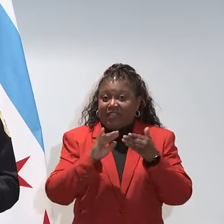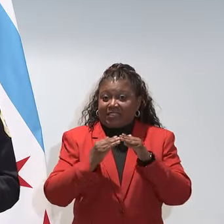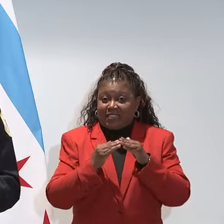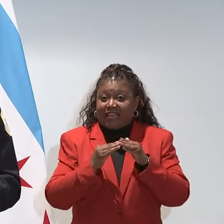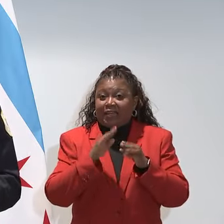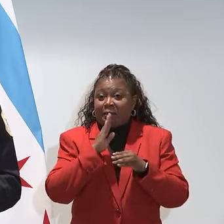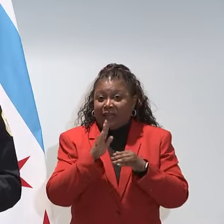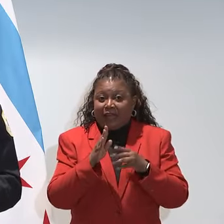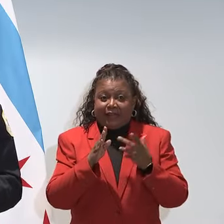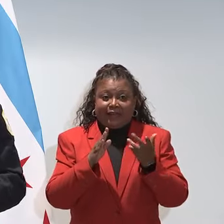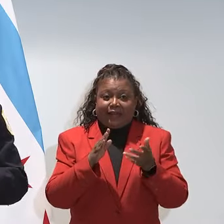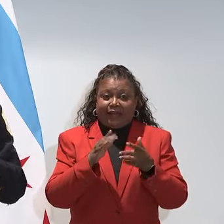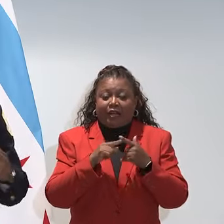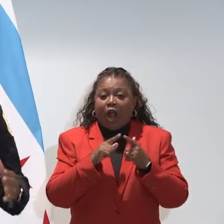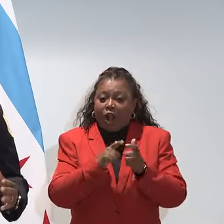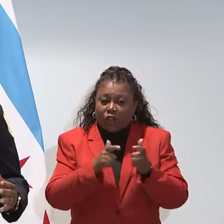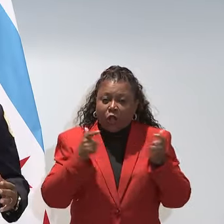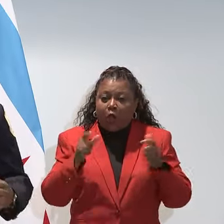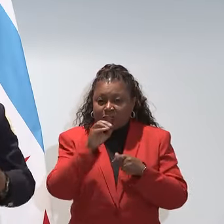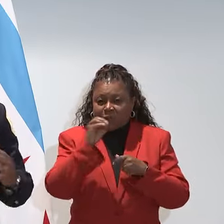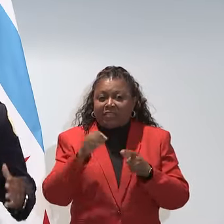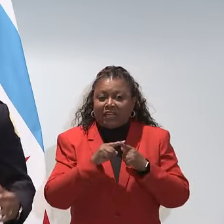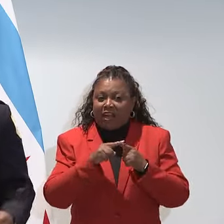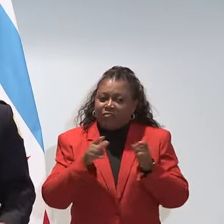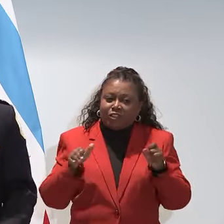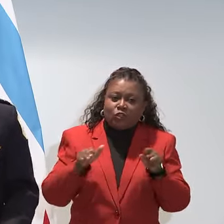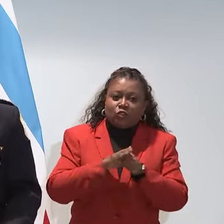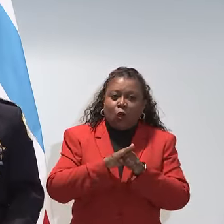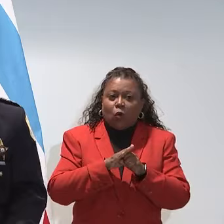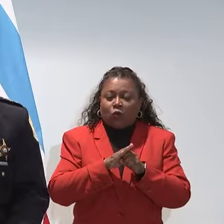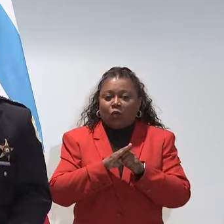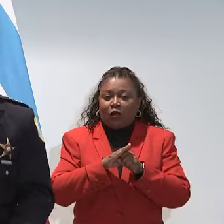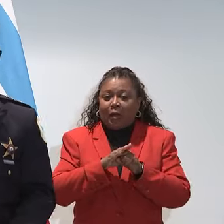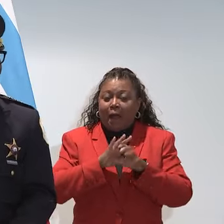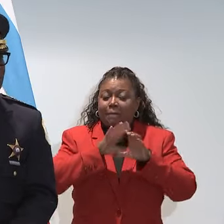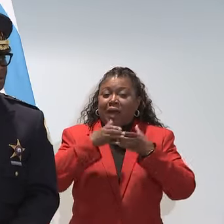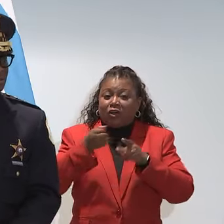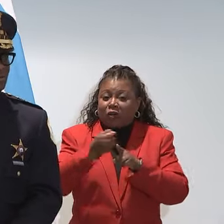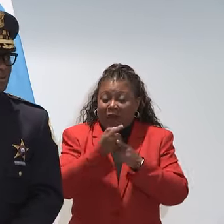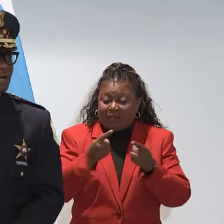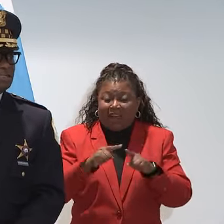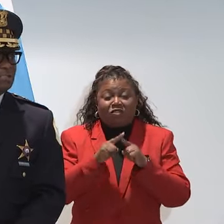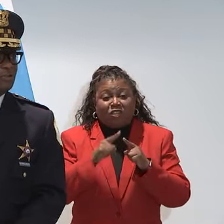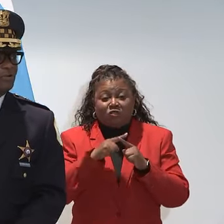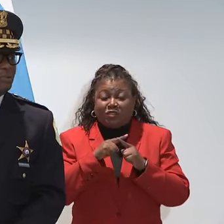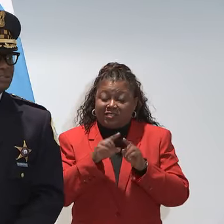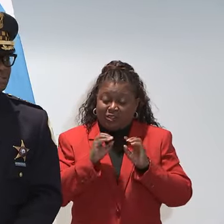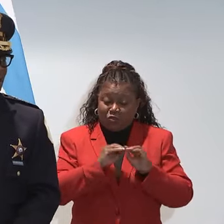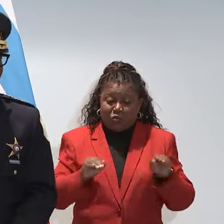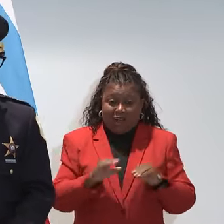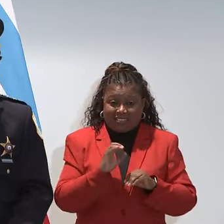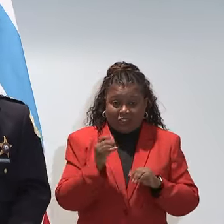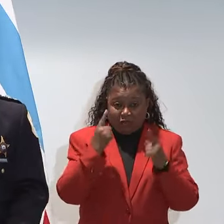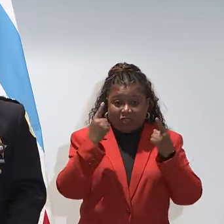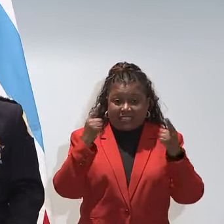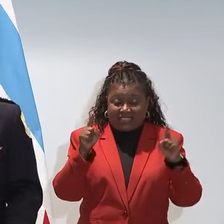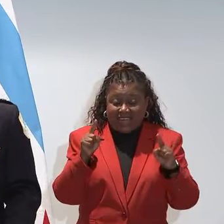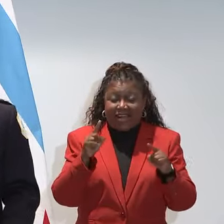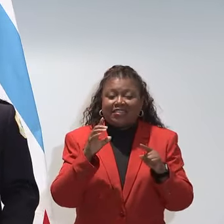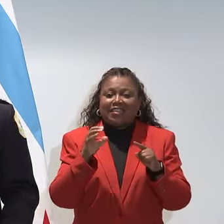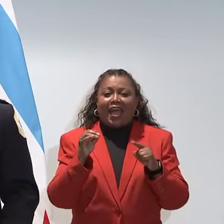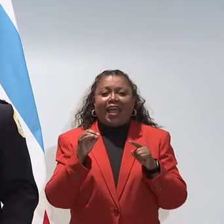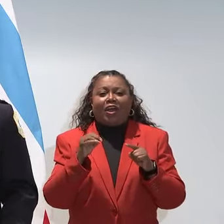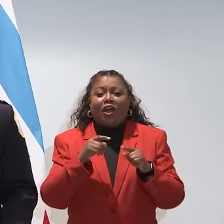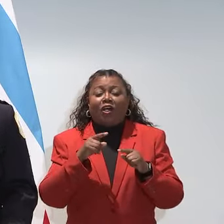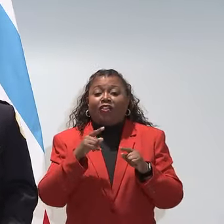city being a large percentage of the total violent crime that happens. This is really ground zero for success, and